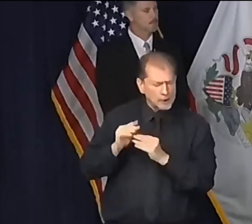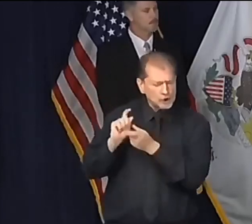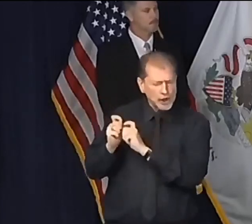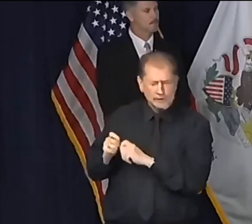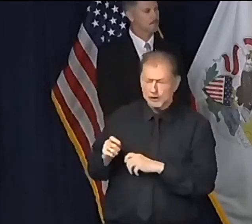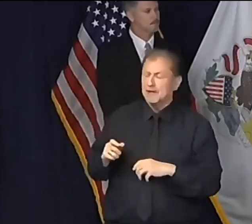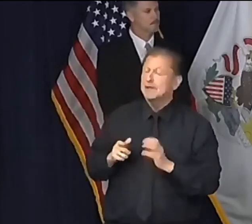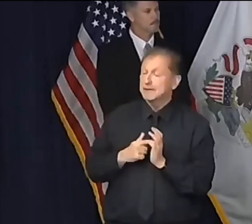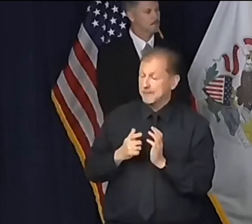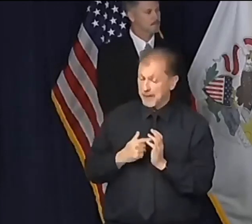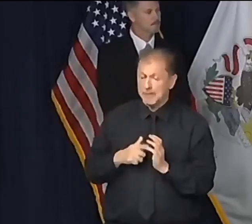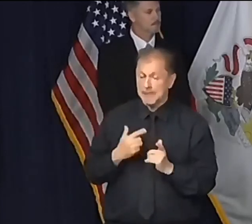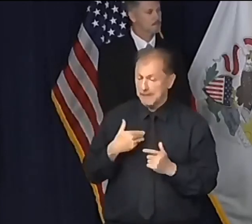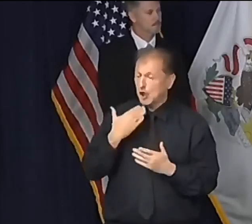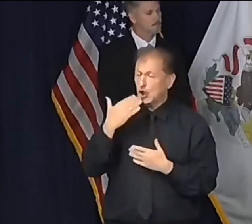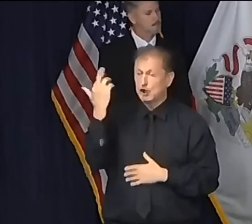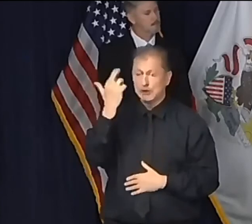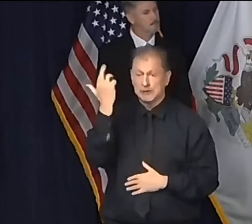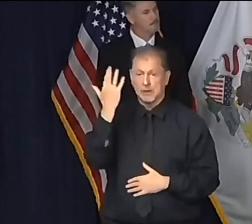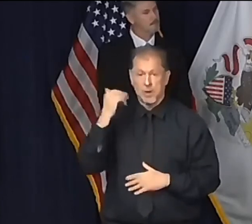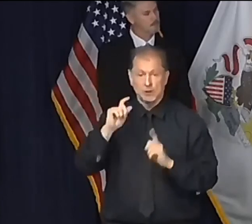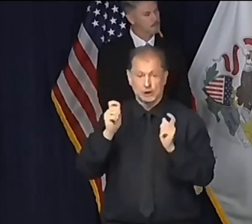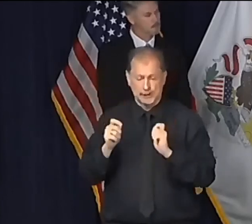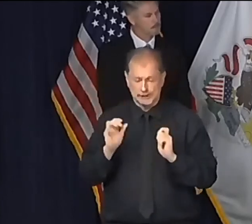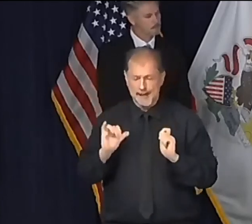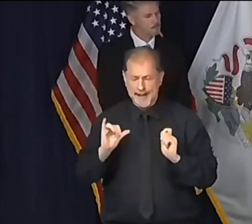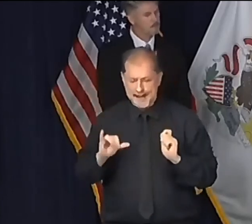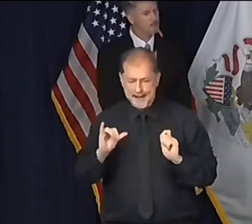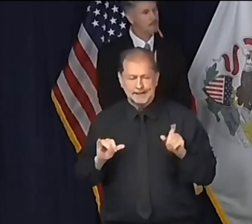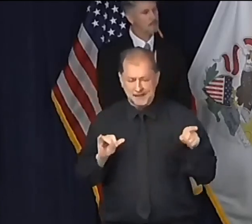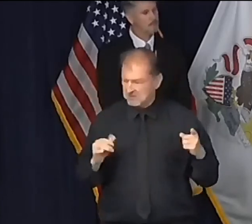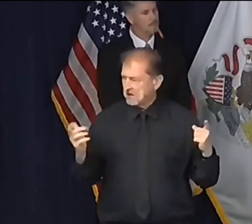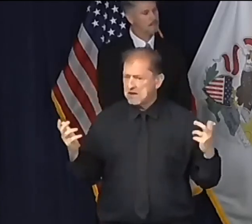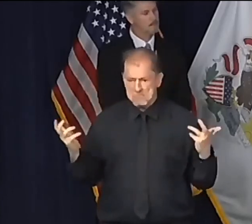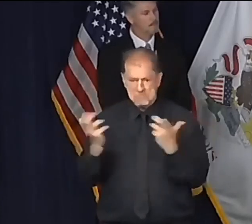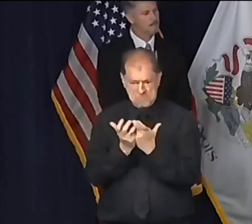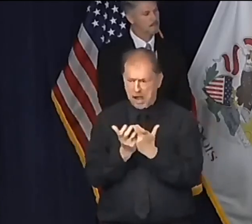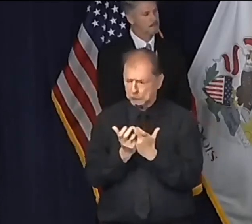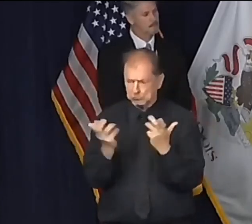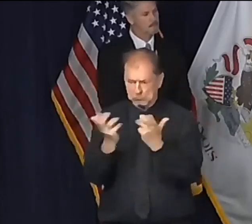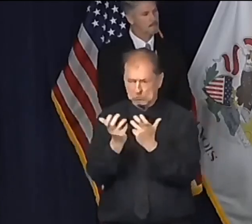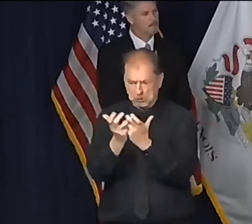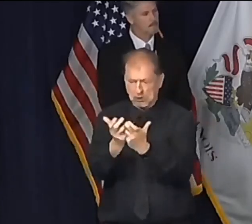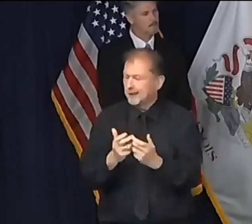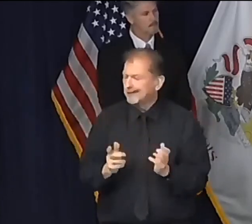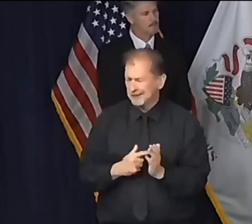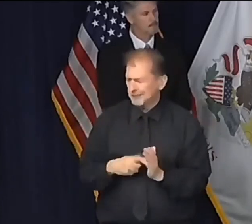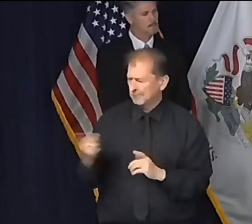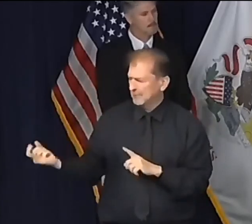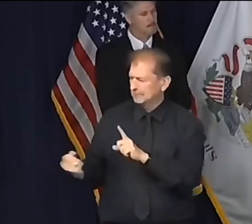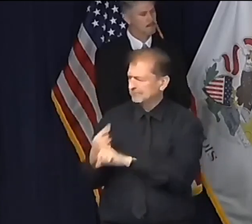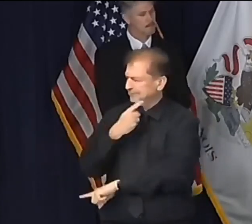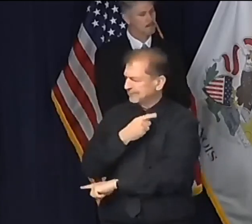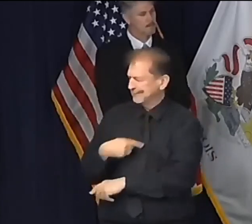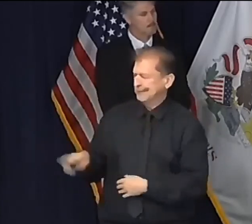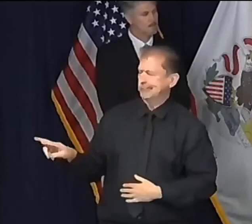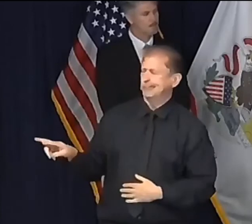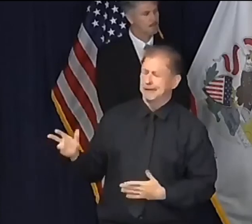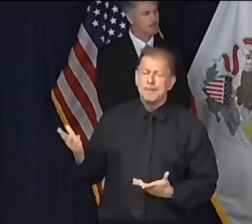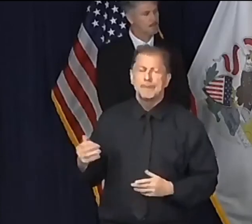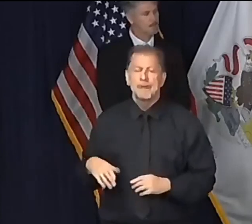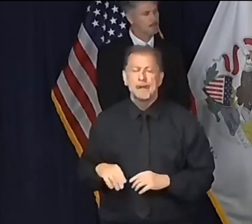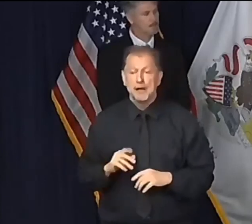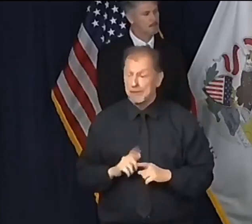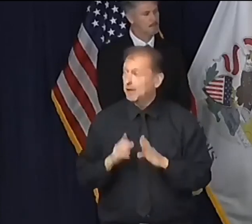sometimes there are good explanations, and they're in agreement with one another, and sometimes not good explanations. So